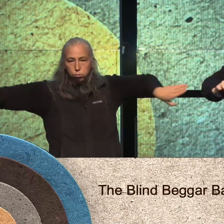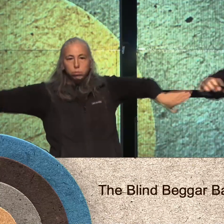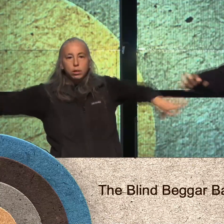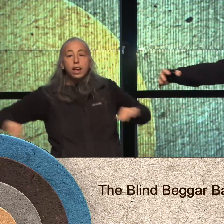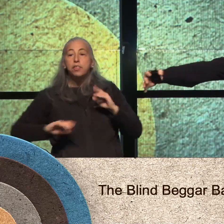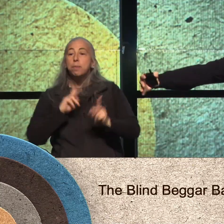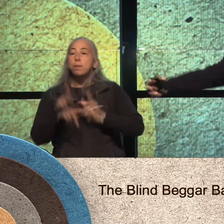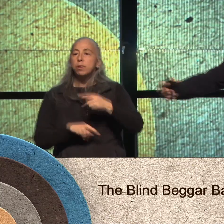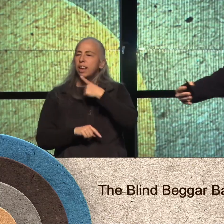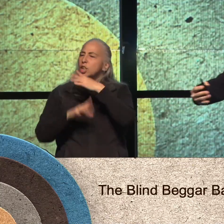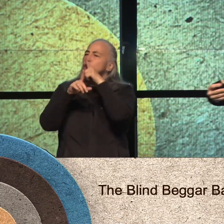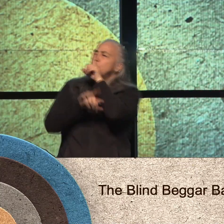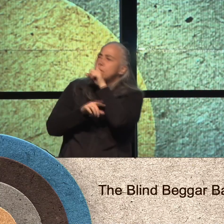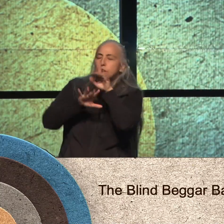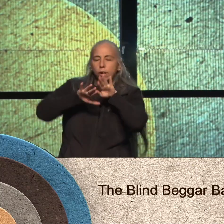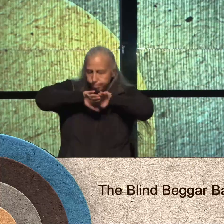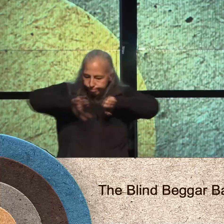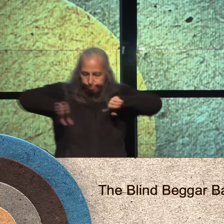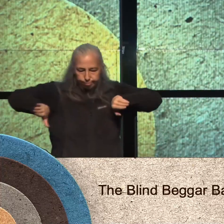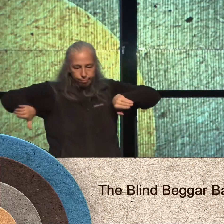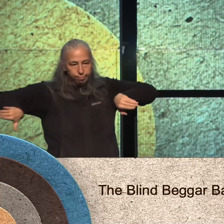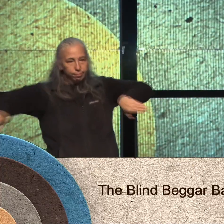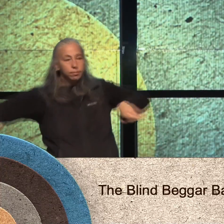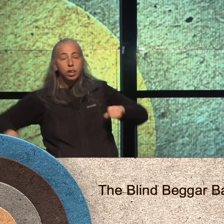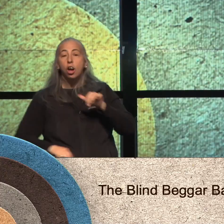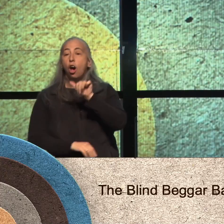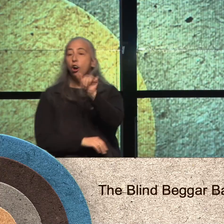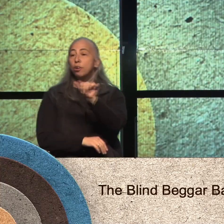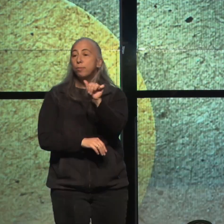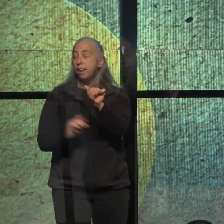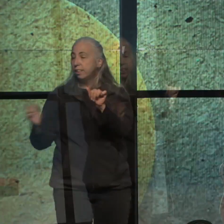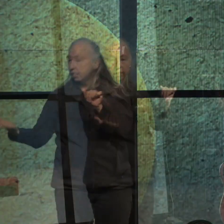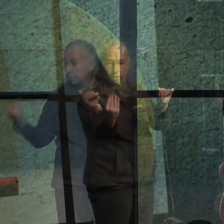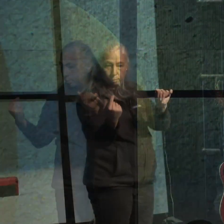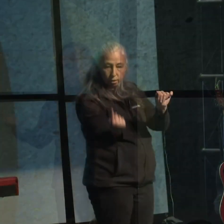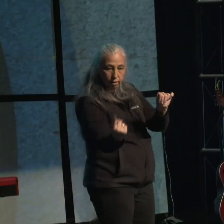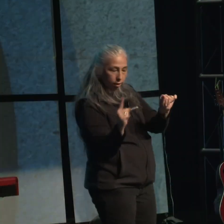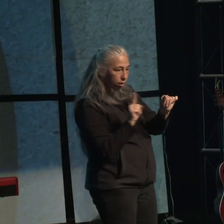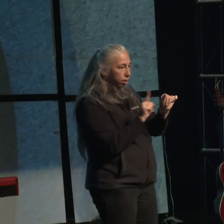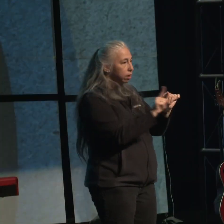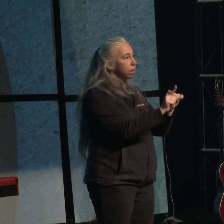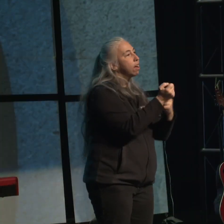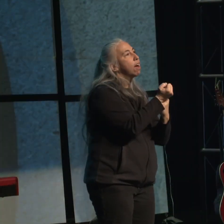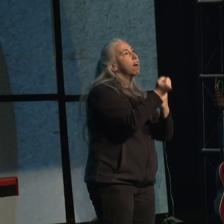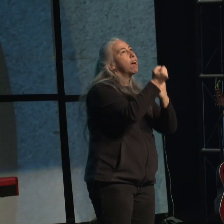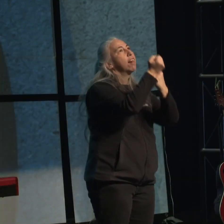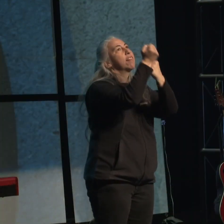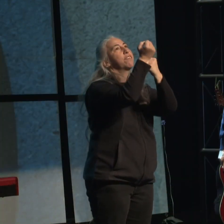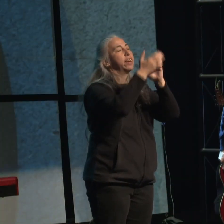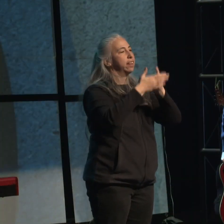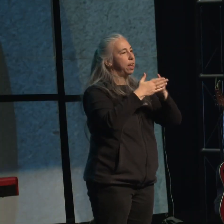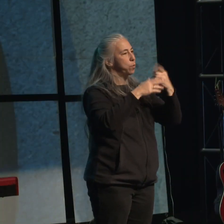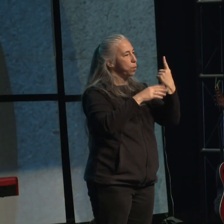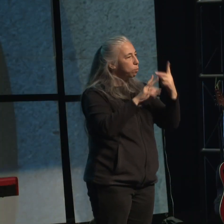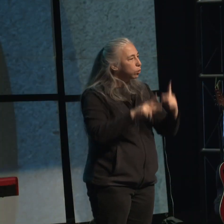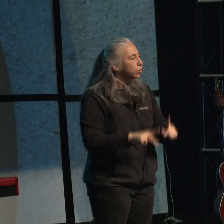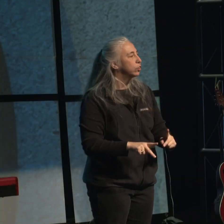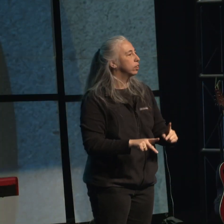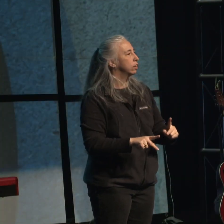silence Bartimaeus, and brings Bartimaeus' voice closer. He elevates it. That's how Jesus responded. The poor.